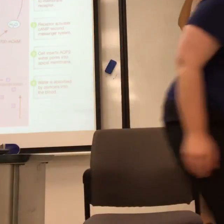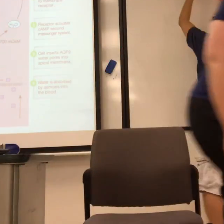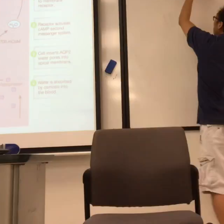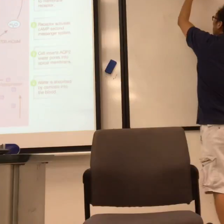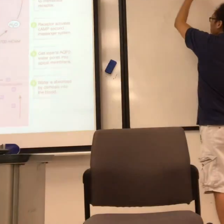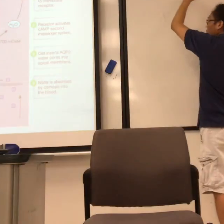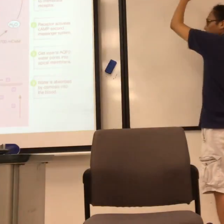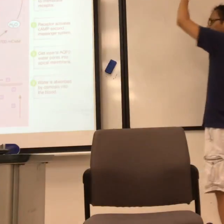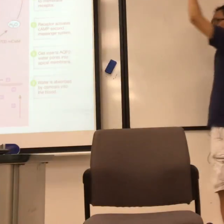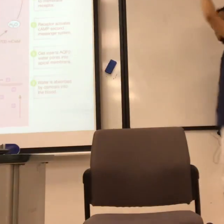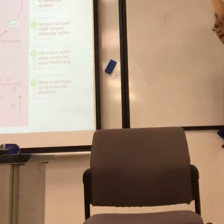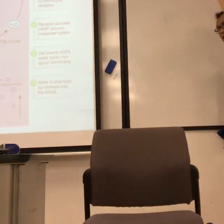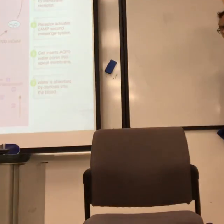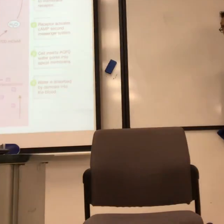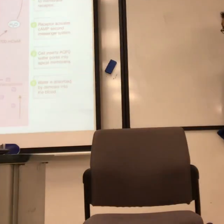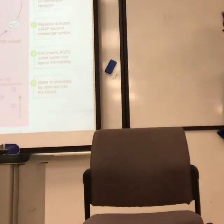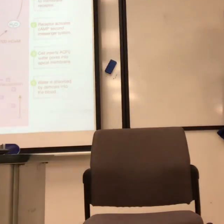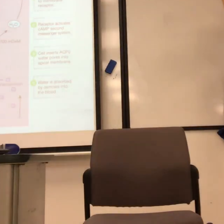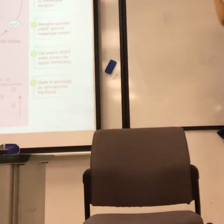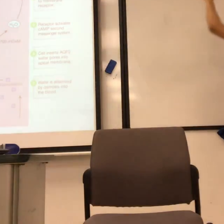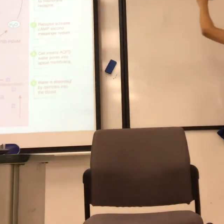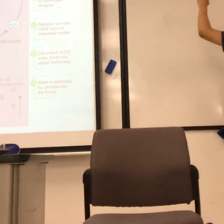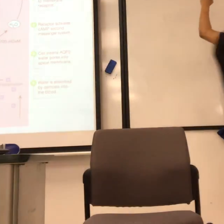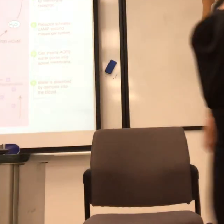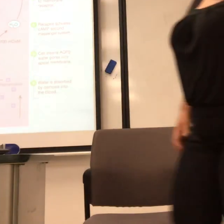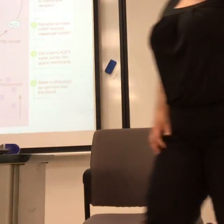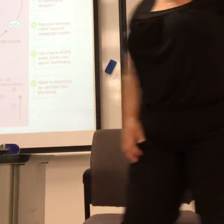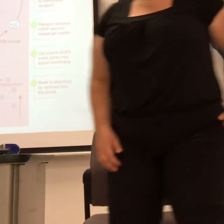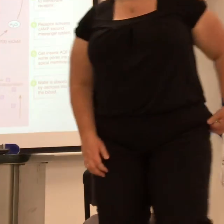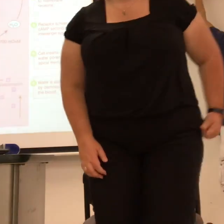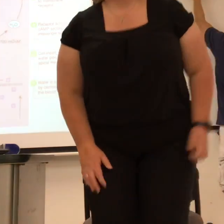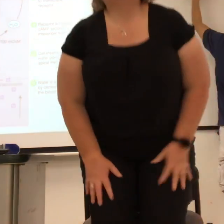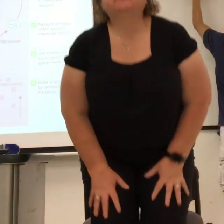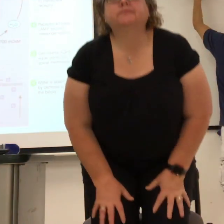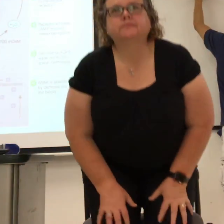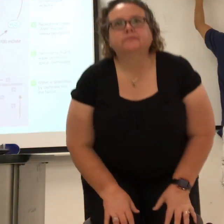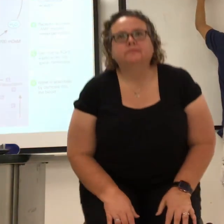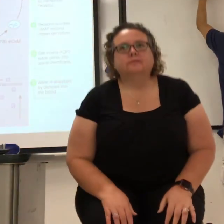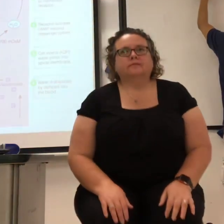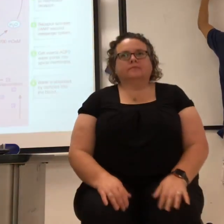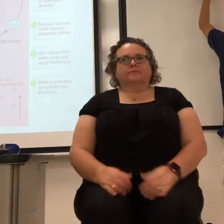Collecting ducts, the formation of dilute or concentrated urine.